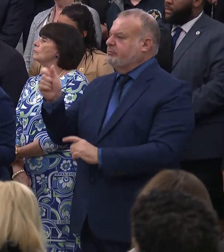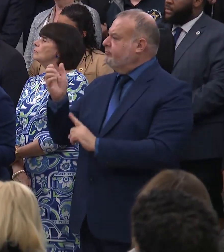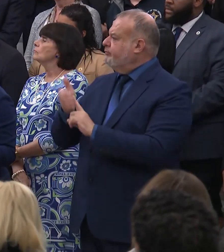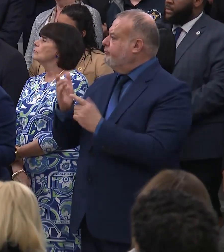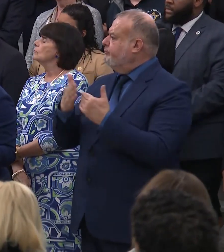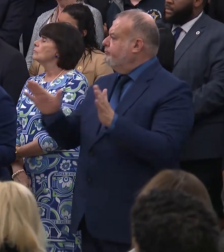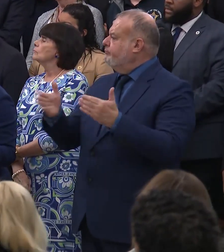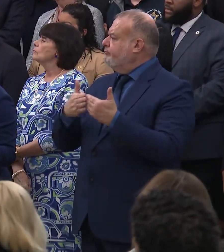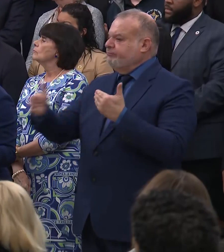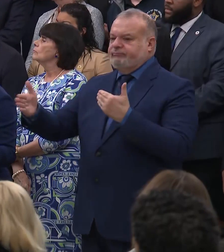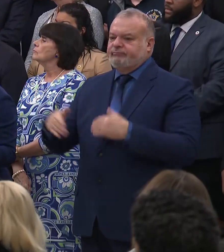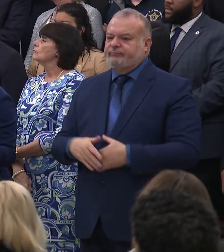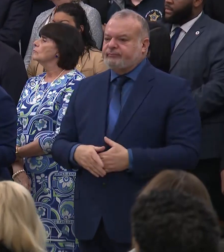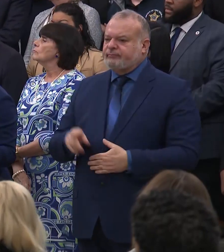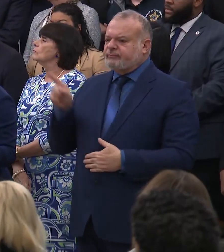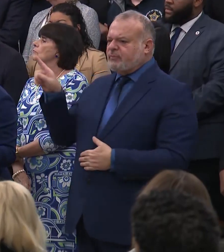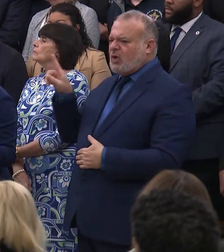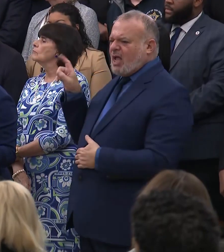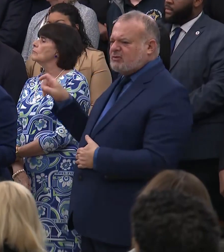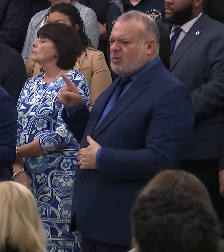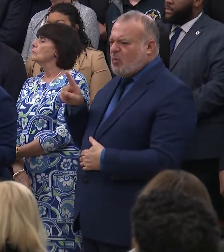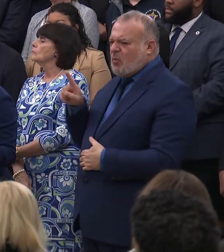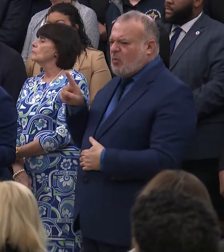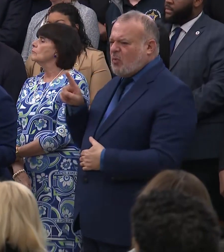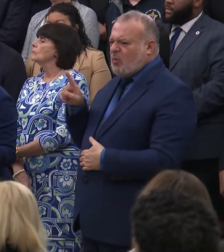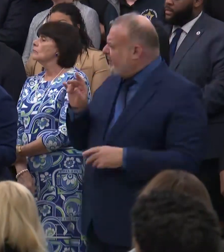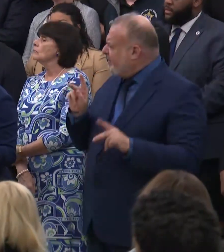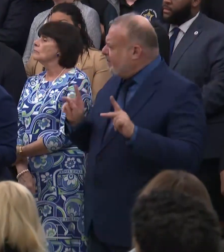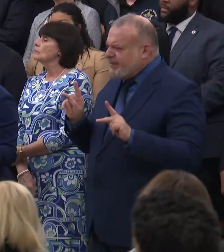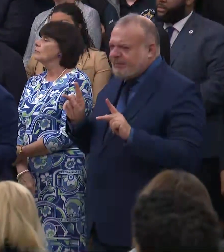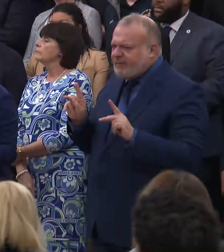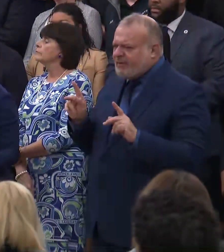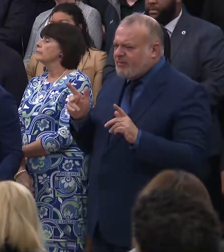does your administration have a more specific idea of what the number